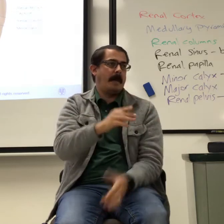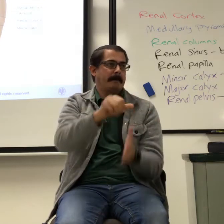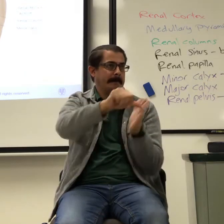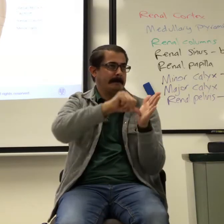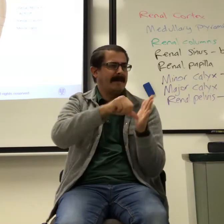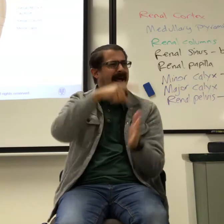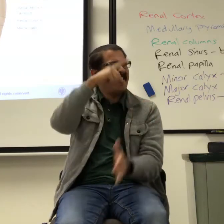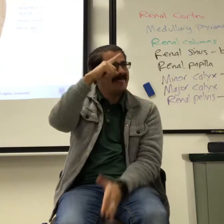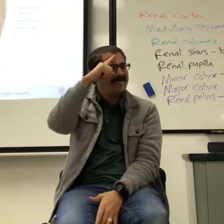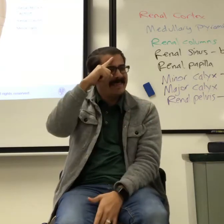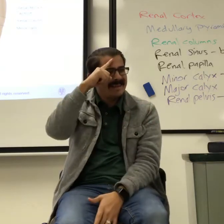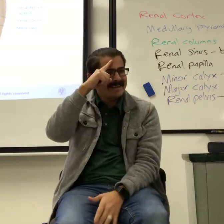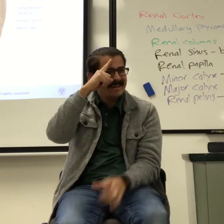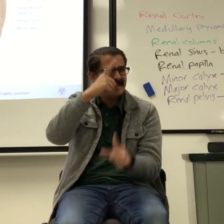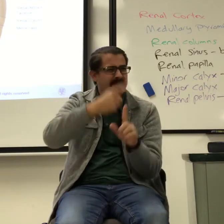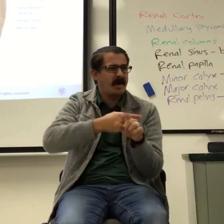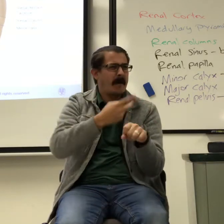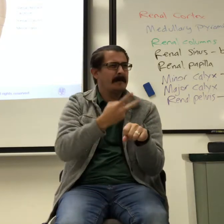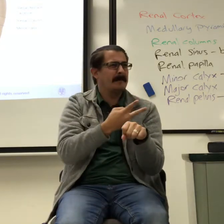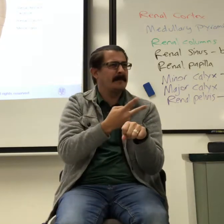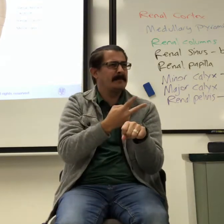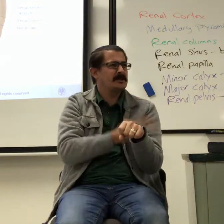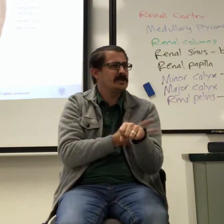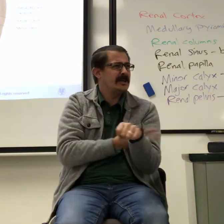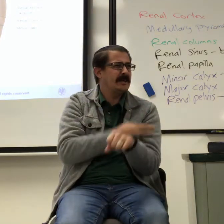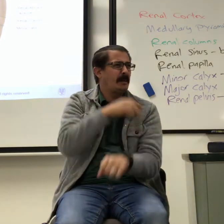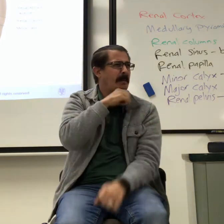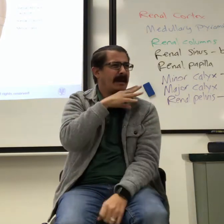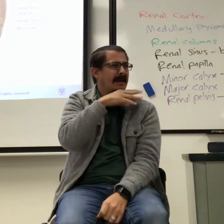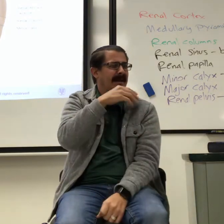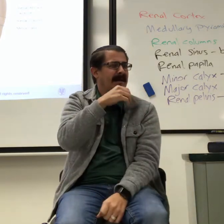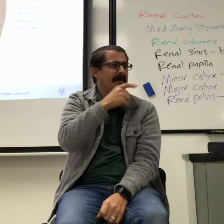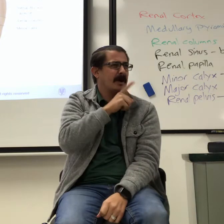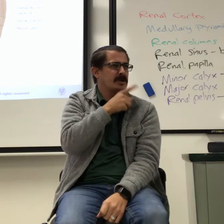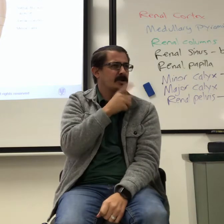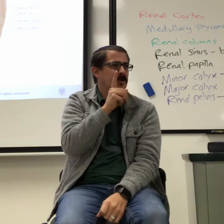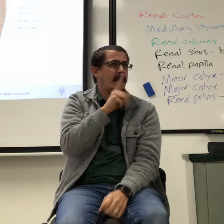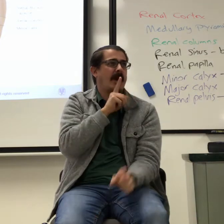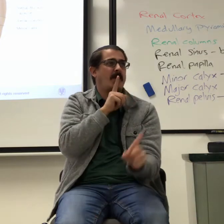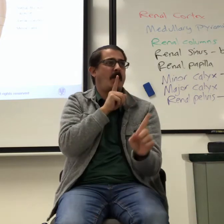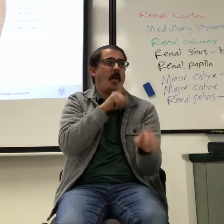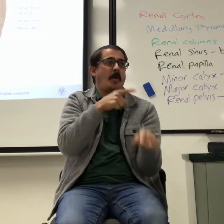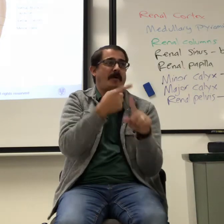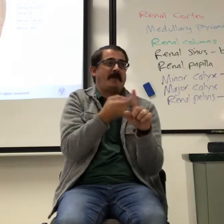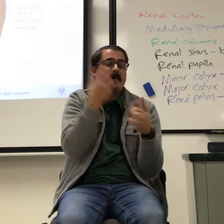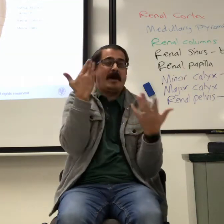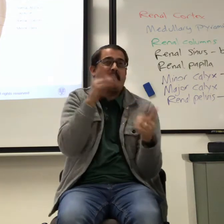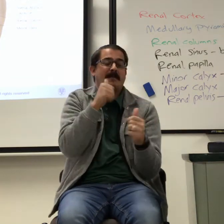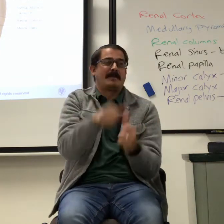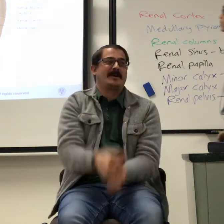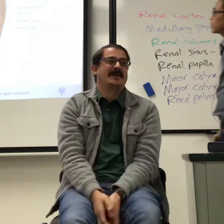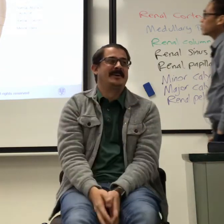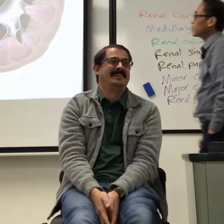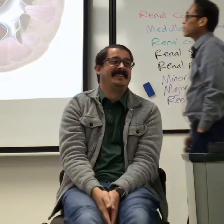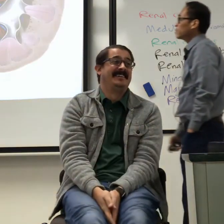I think we get them from sheep or pig. I'm not sure where we ordered from this